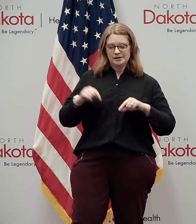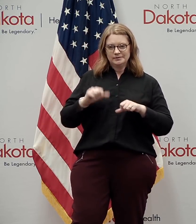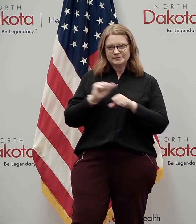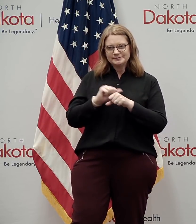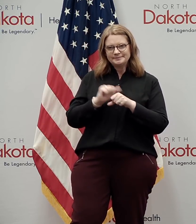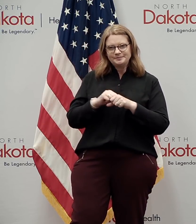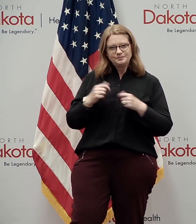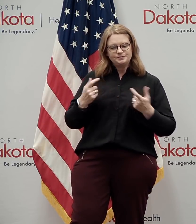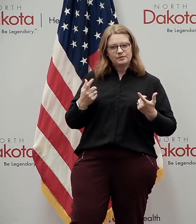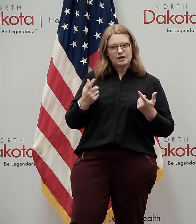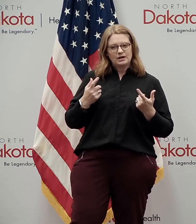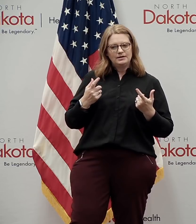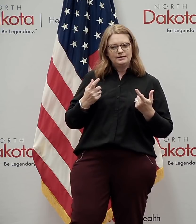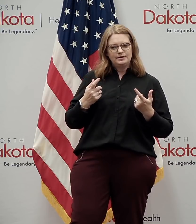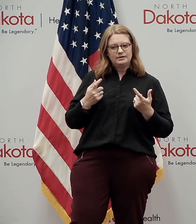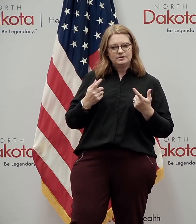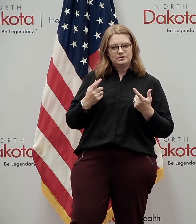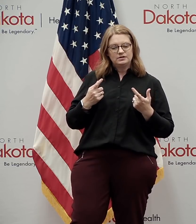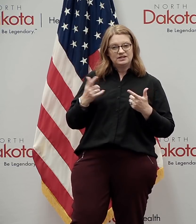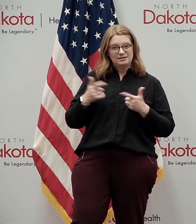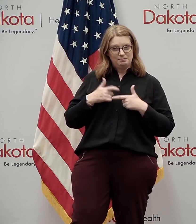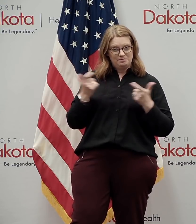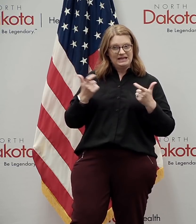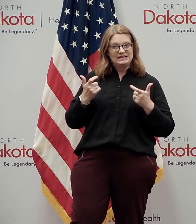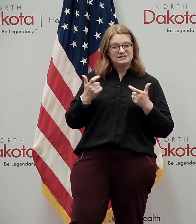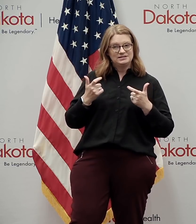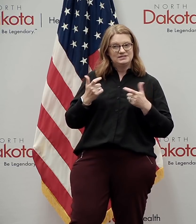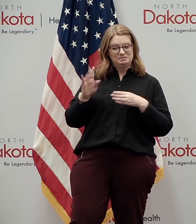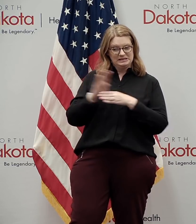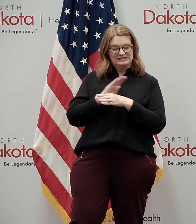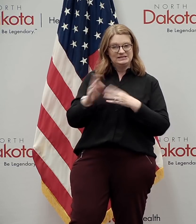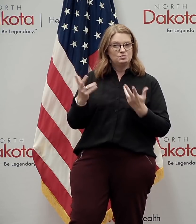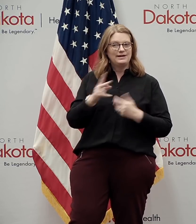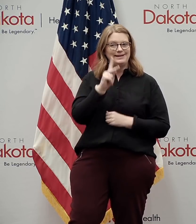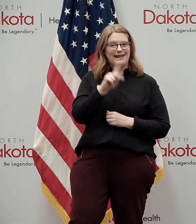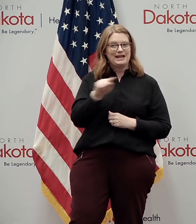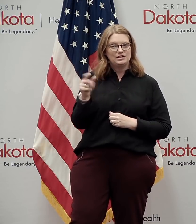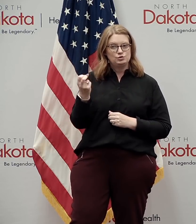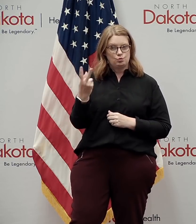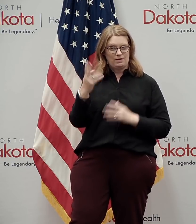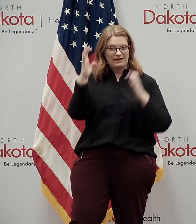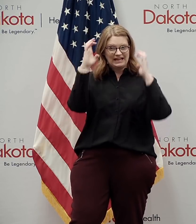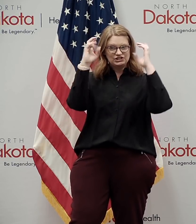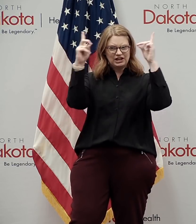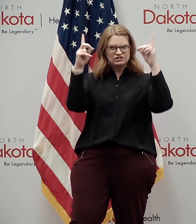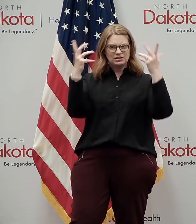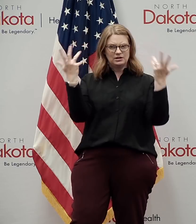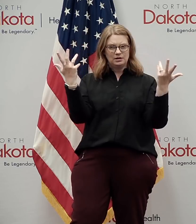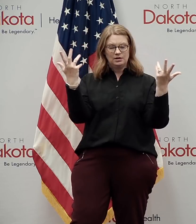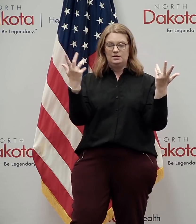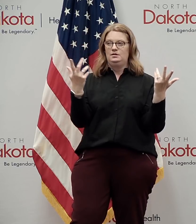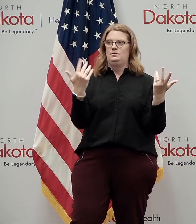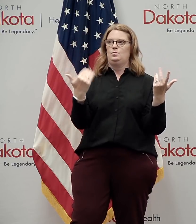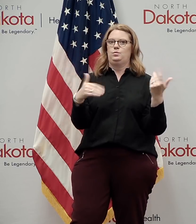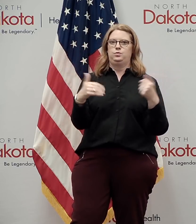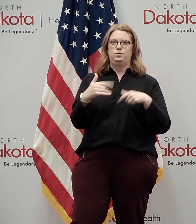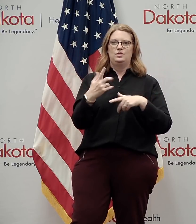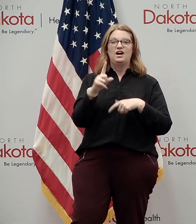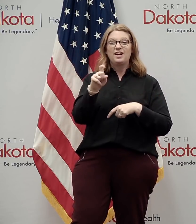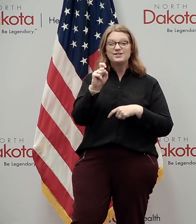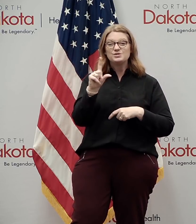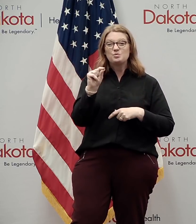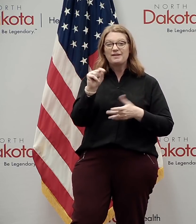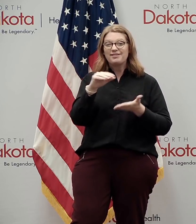do in one of our biggest industries in the state, which is K-12 education, if you think about how that touches